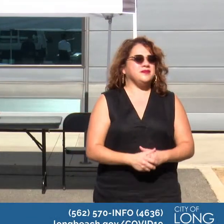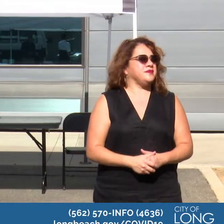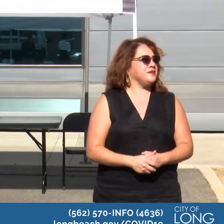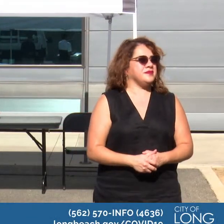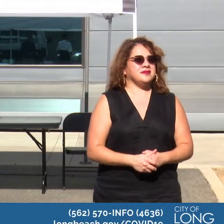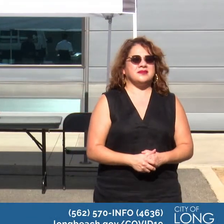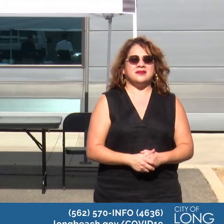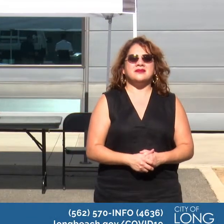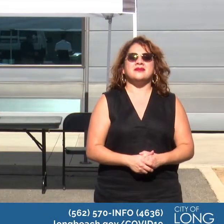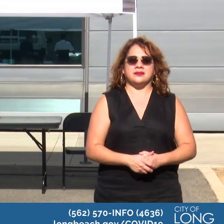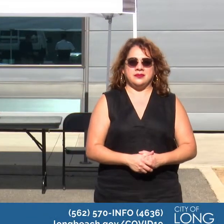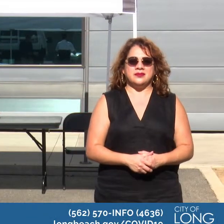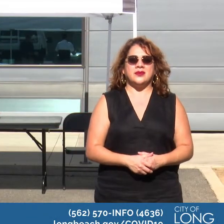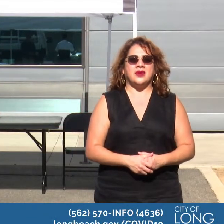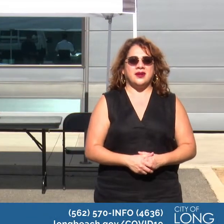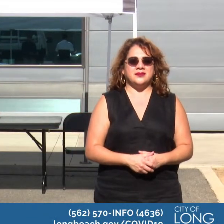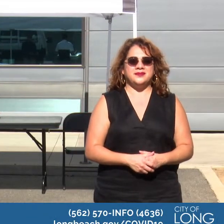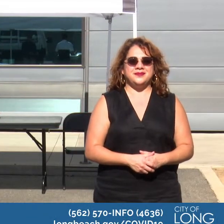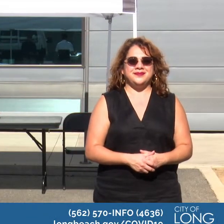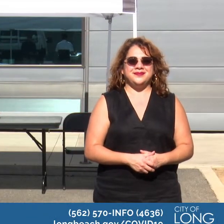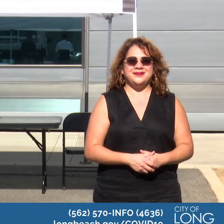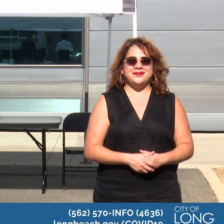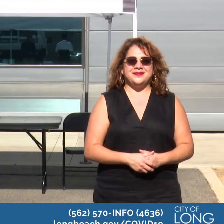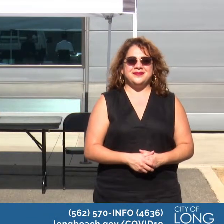Which camera is it? That one?